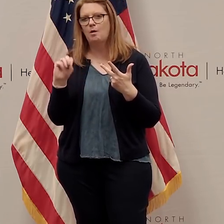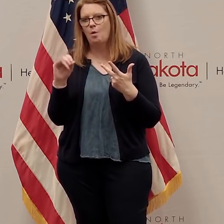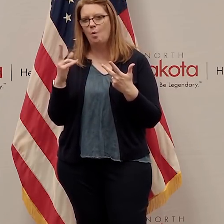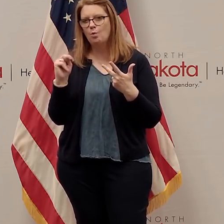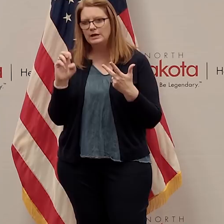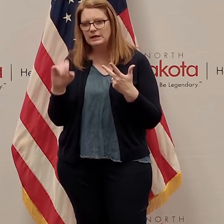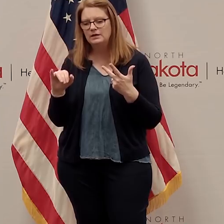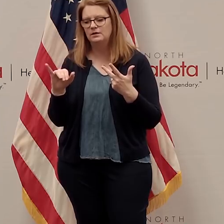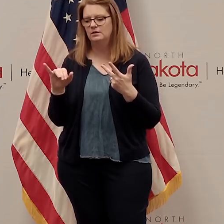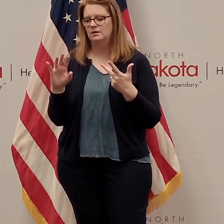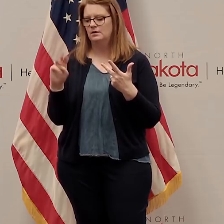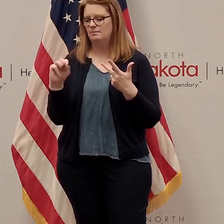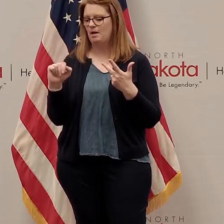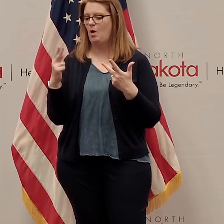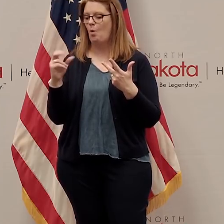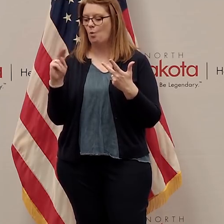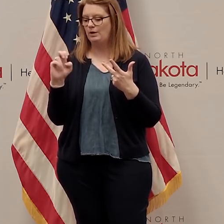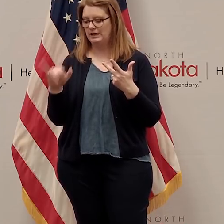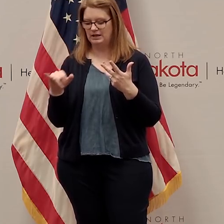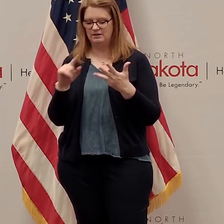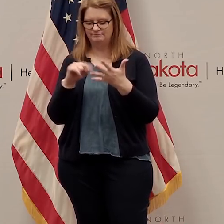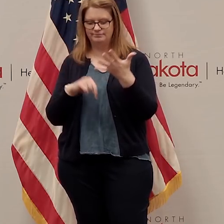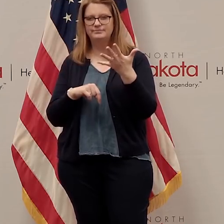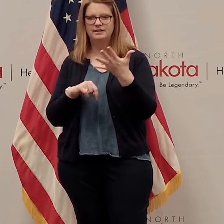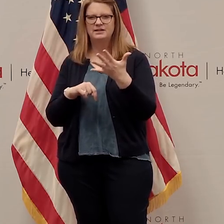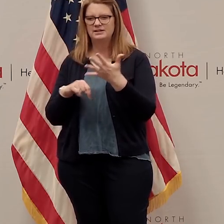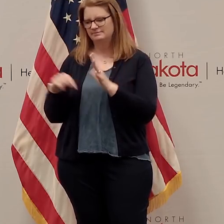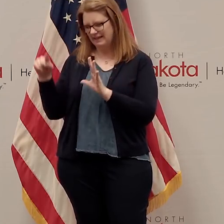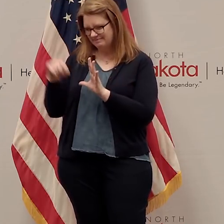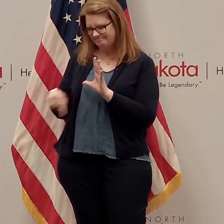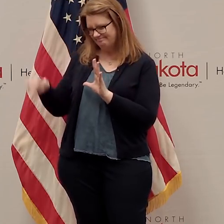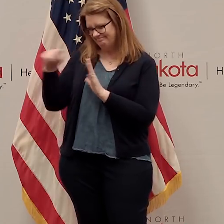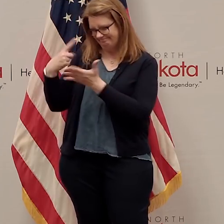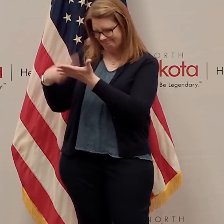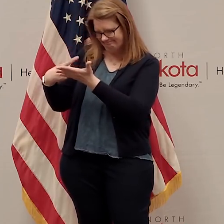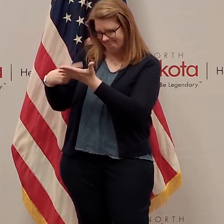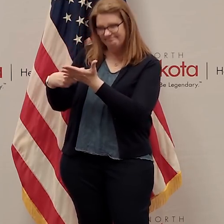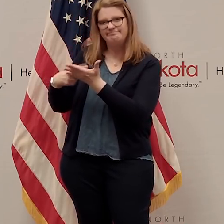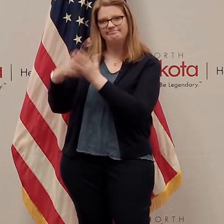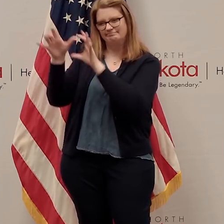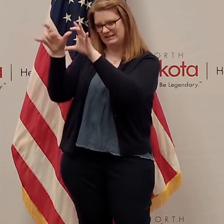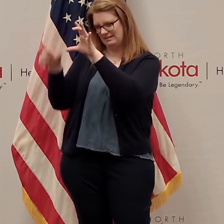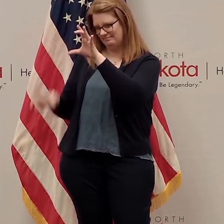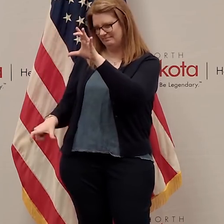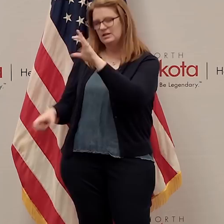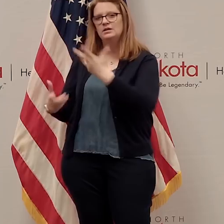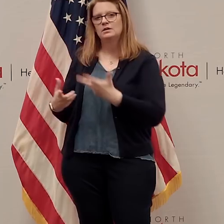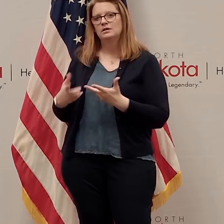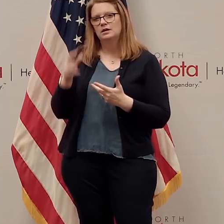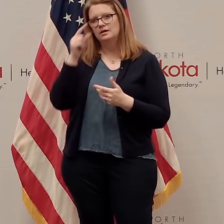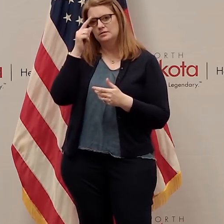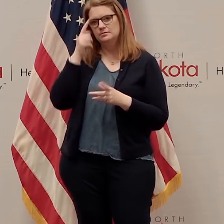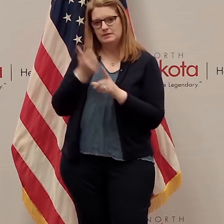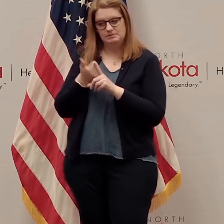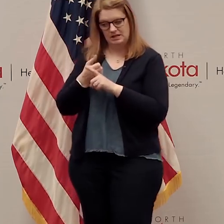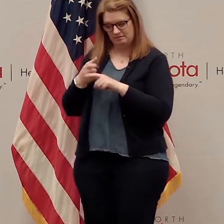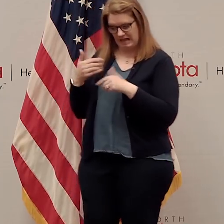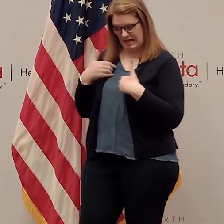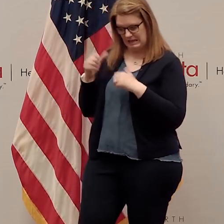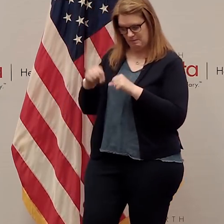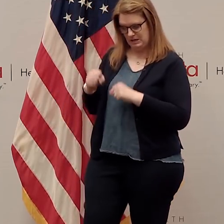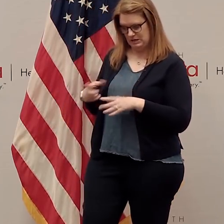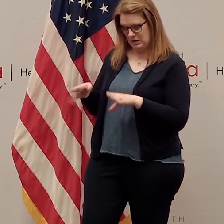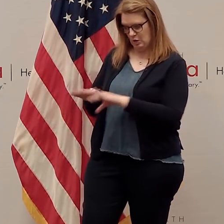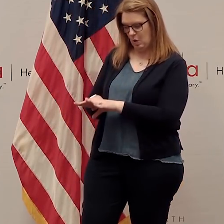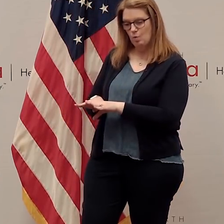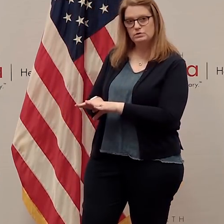all, they all had the option, the ability to stay closed longer if they wanted to, and